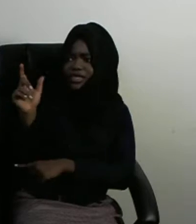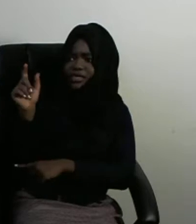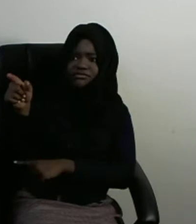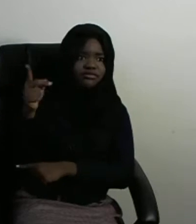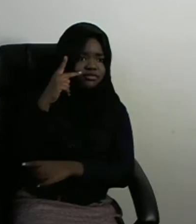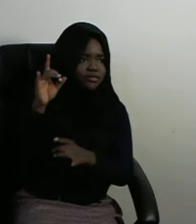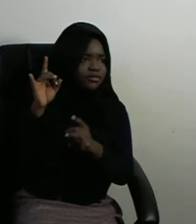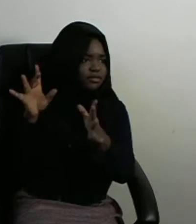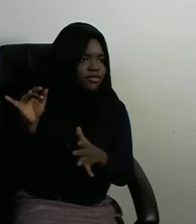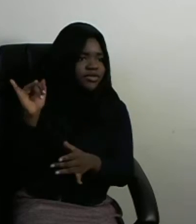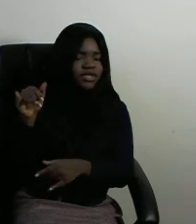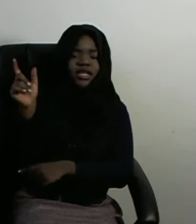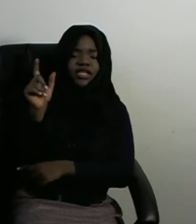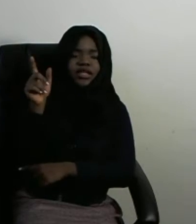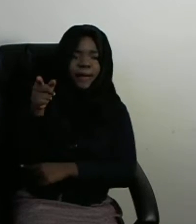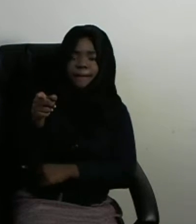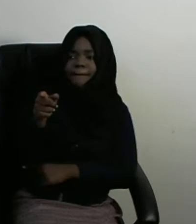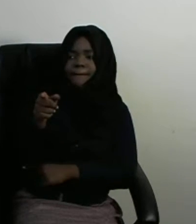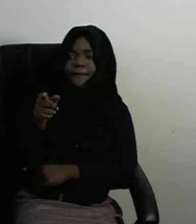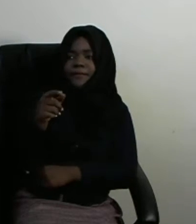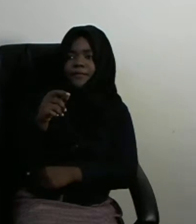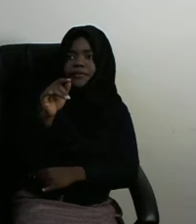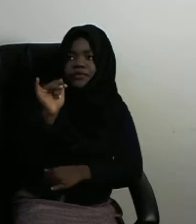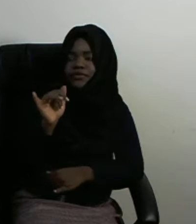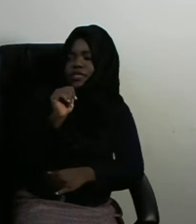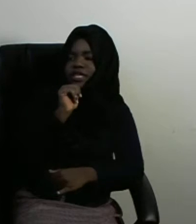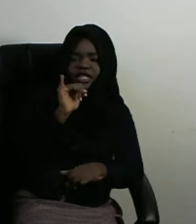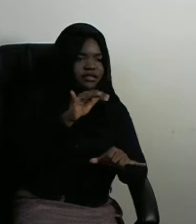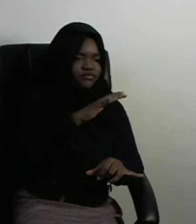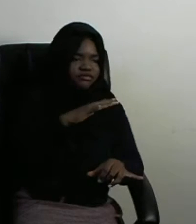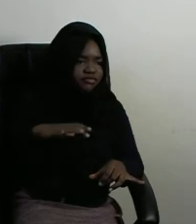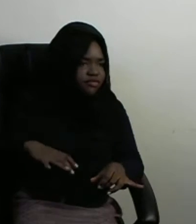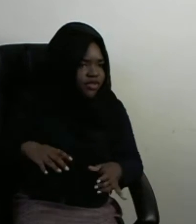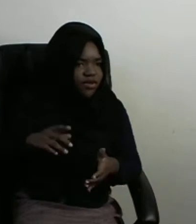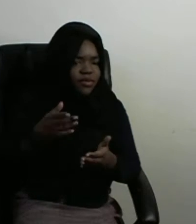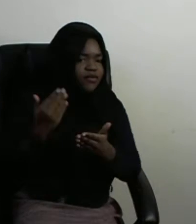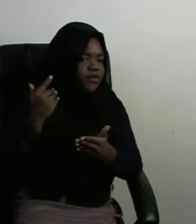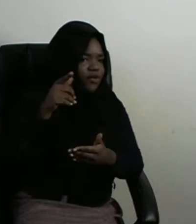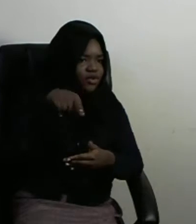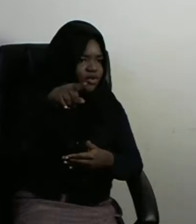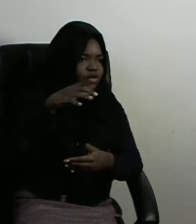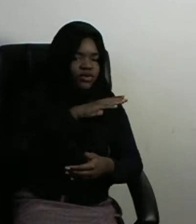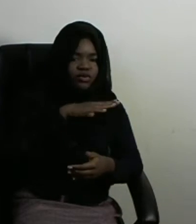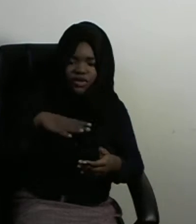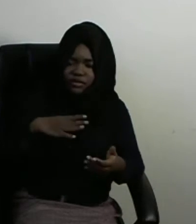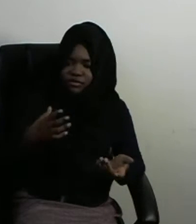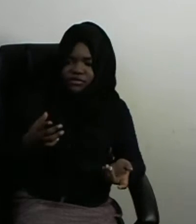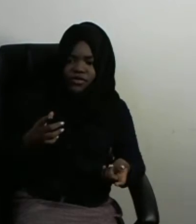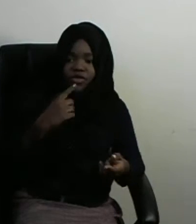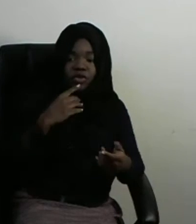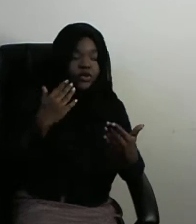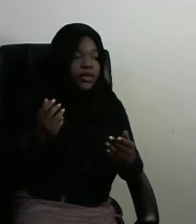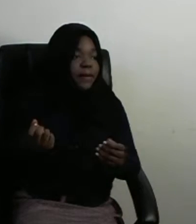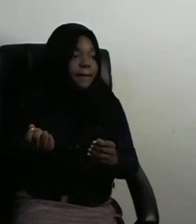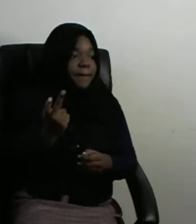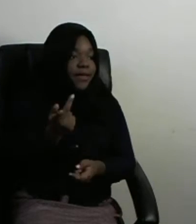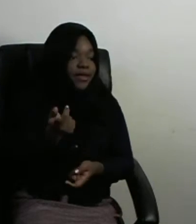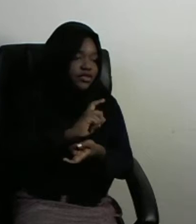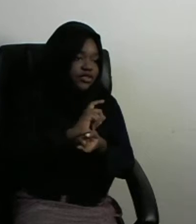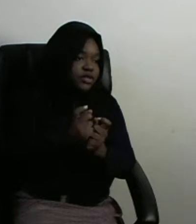Islam, and this Islam is not like Christianity, what you were before. So she turned